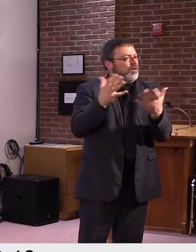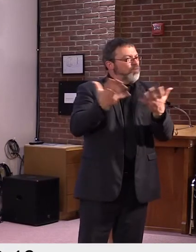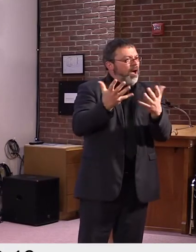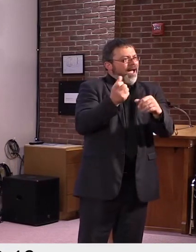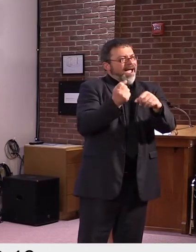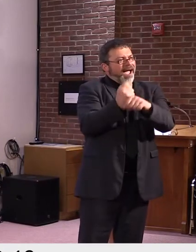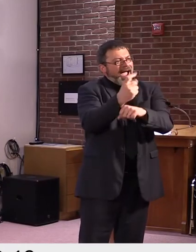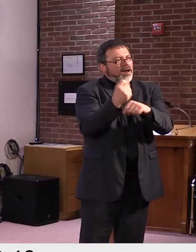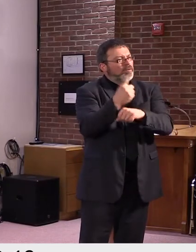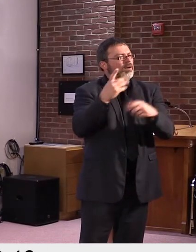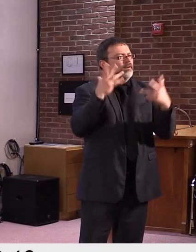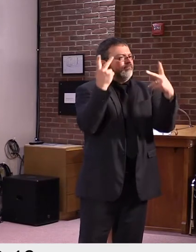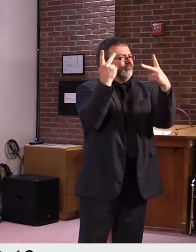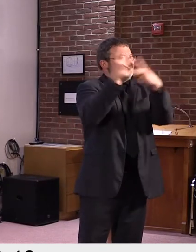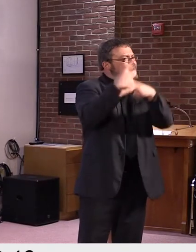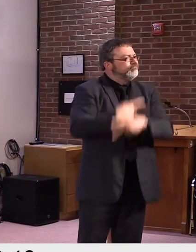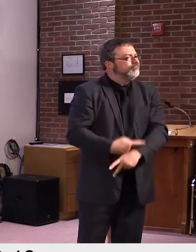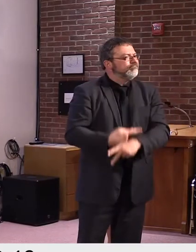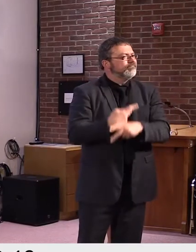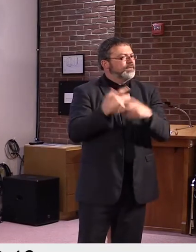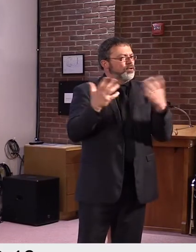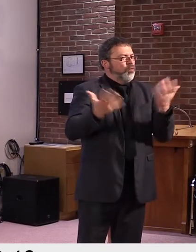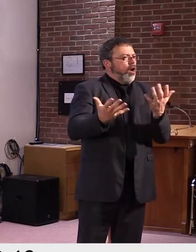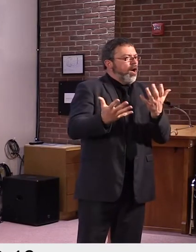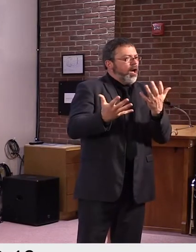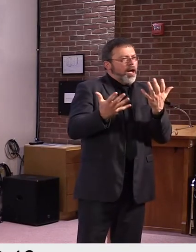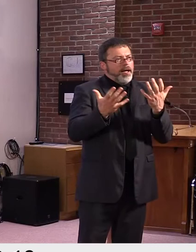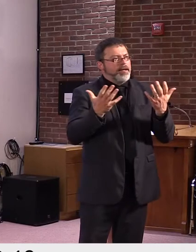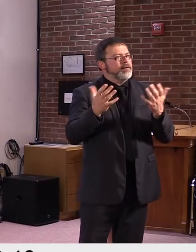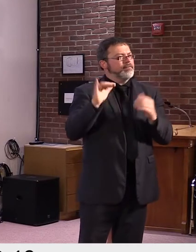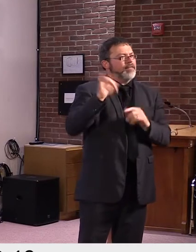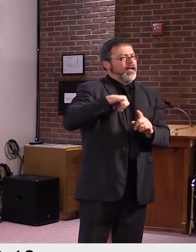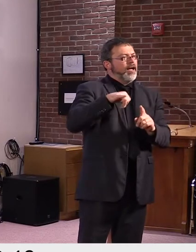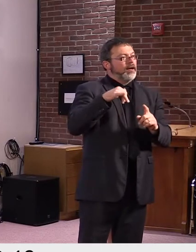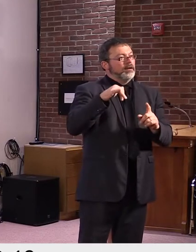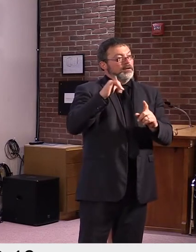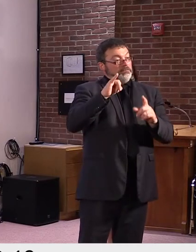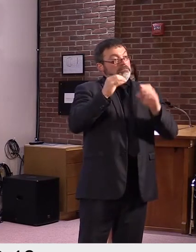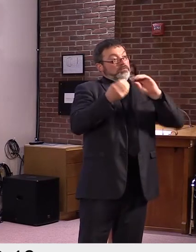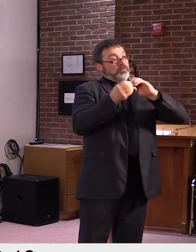And in this case, the number that was calculated does not take